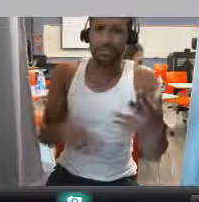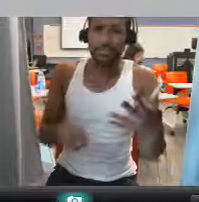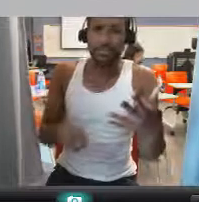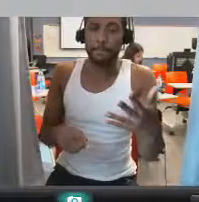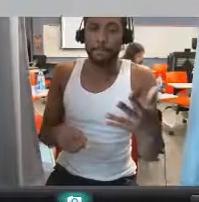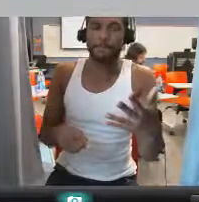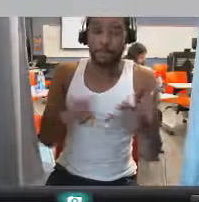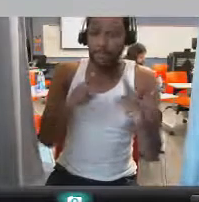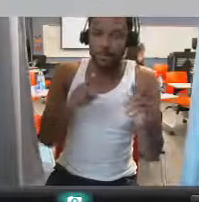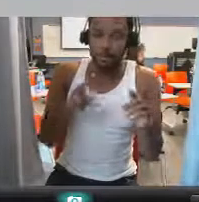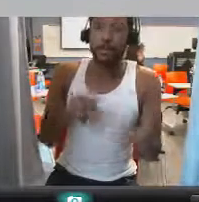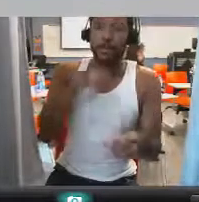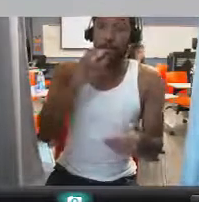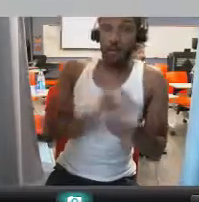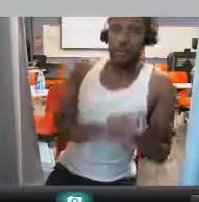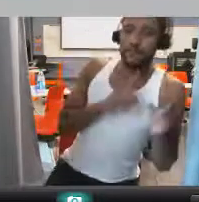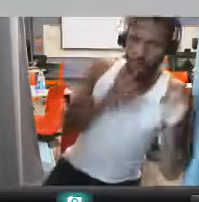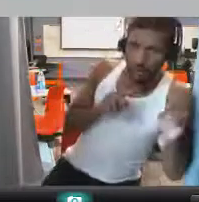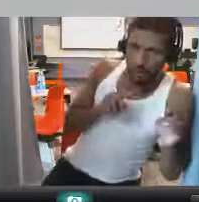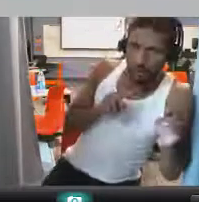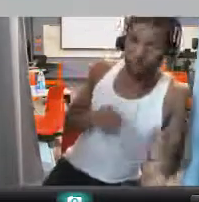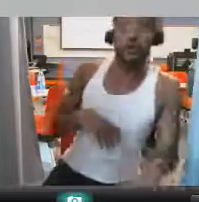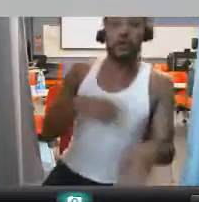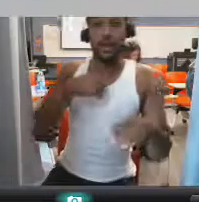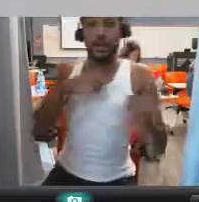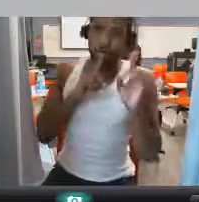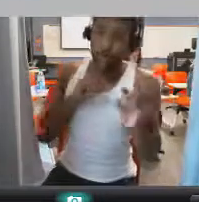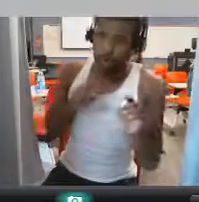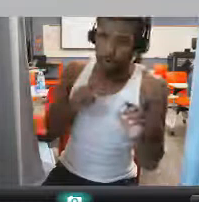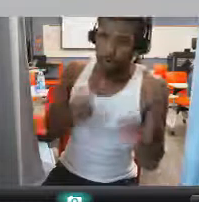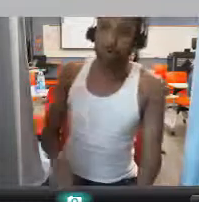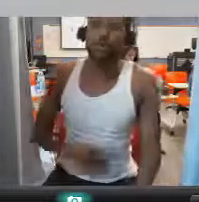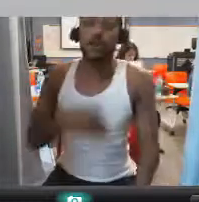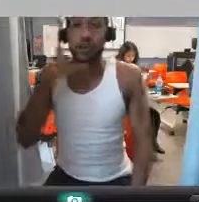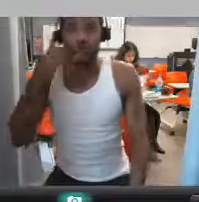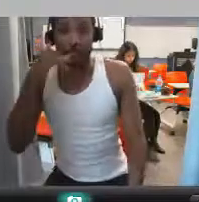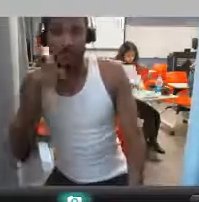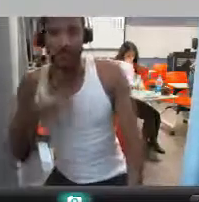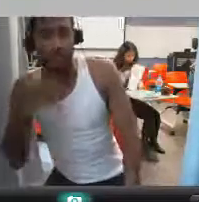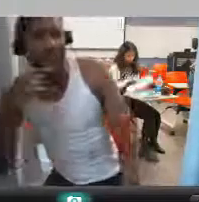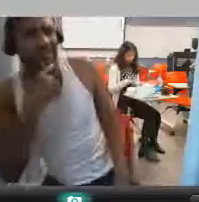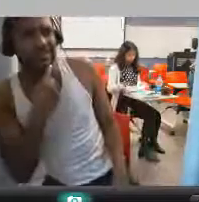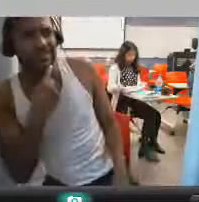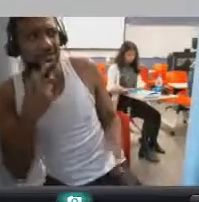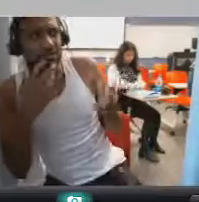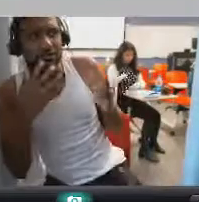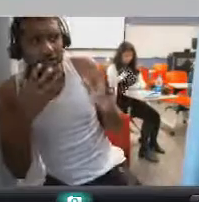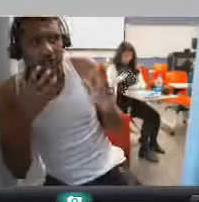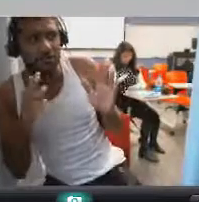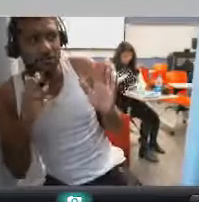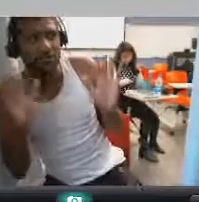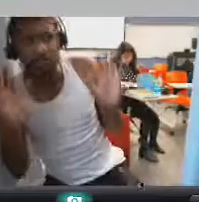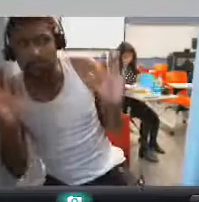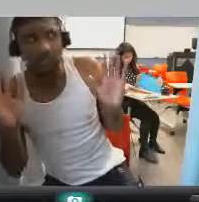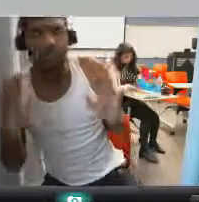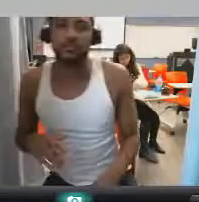So we sat there ordering, and Jen would be like, get some of this. I'd be like, yeah, let's do that and whatnot. And we were all done, and the lady was just like, okay, is that going to finally complete your